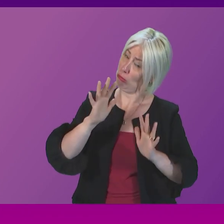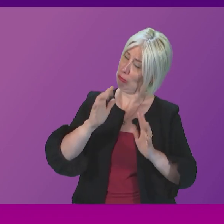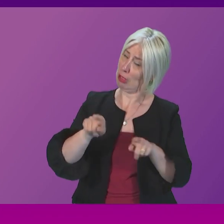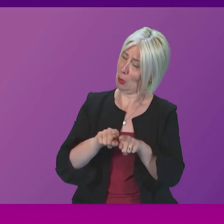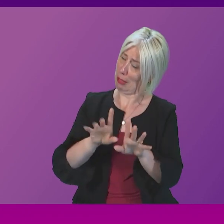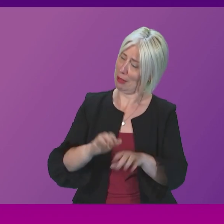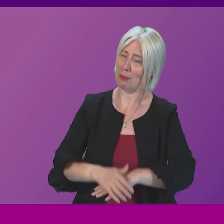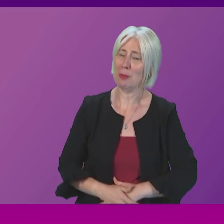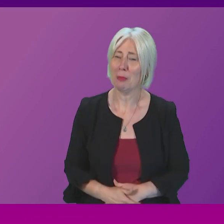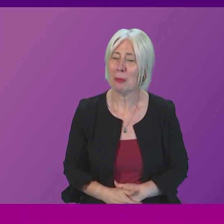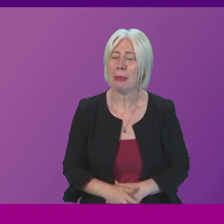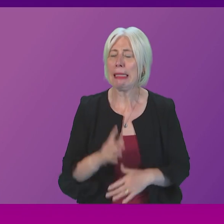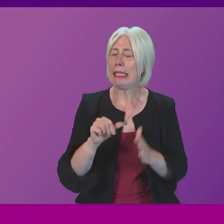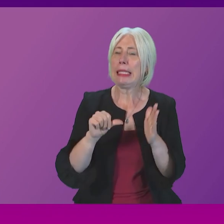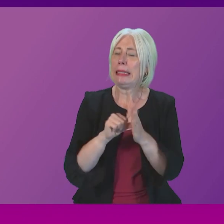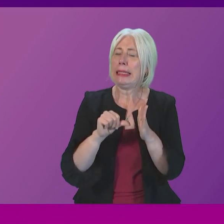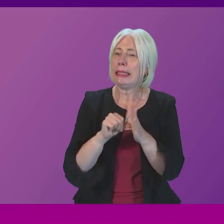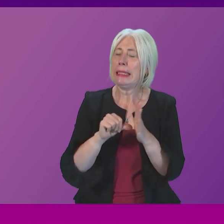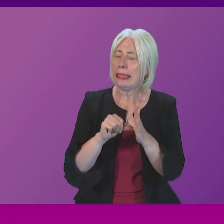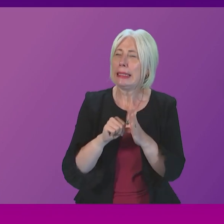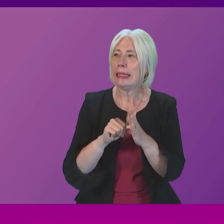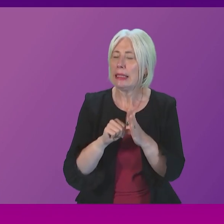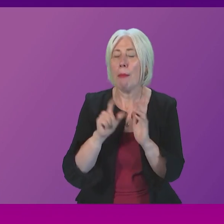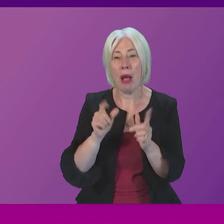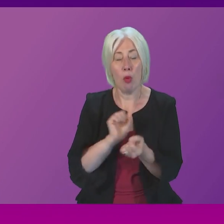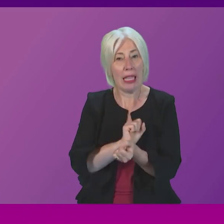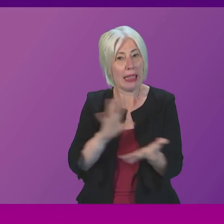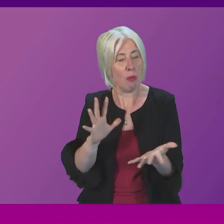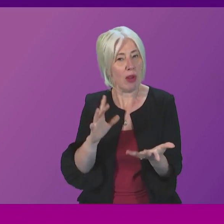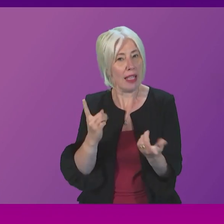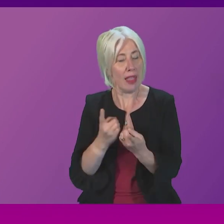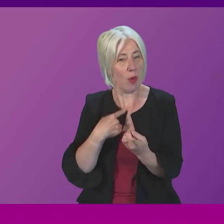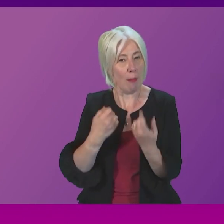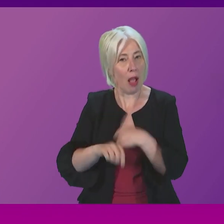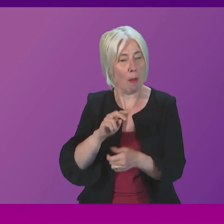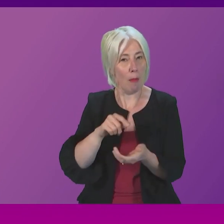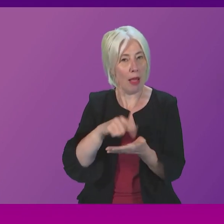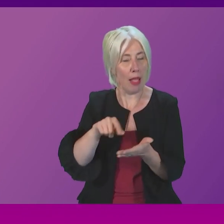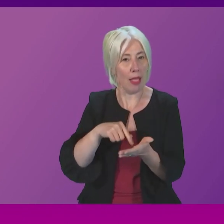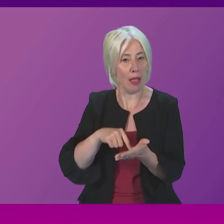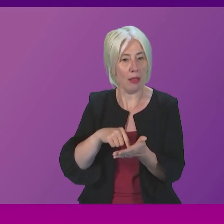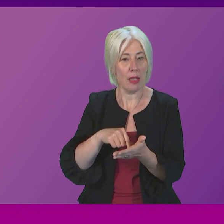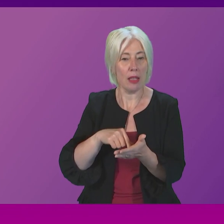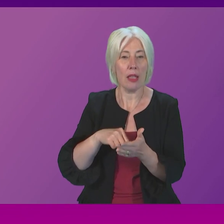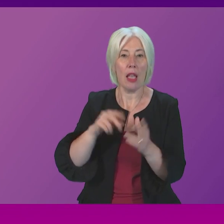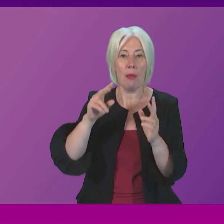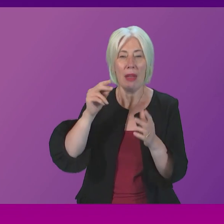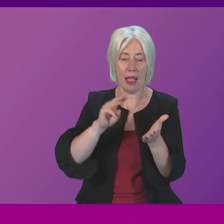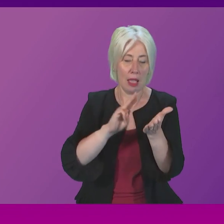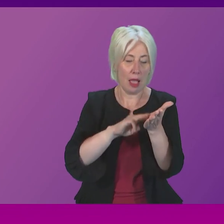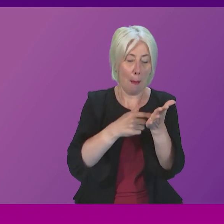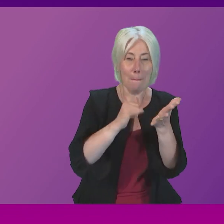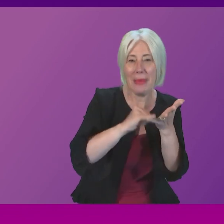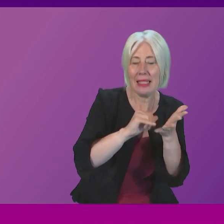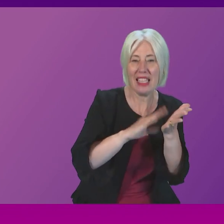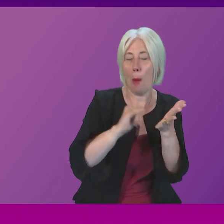and the difficulty and the most liberating thing I had when I got elected is I lost my title of Mrs. or Ms. or